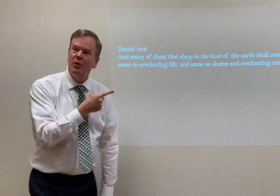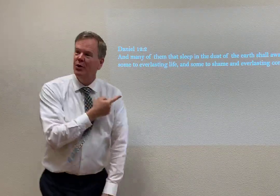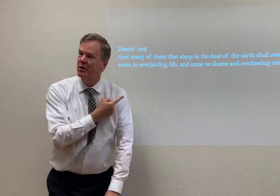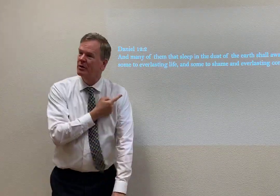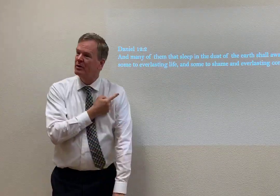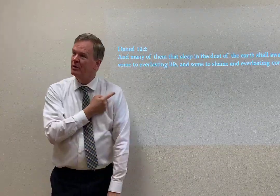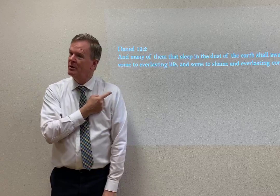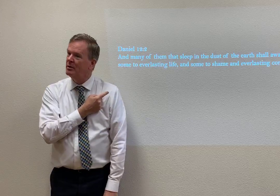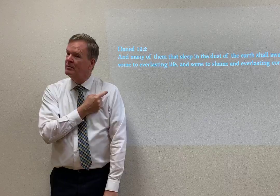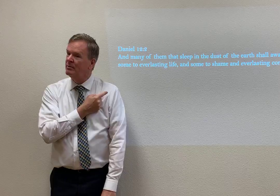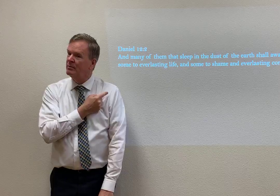This is true.